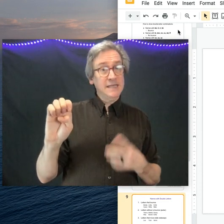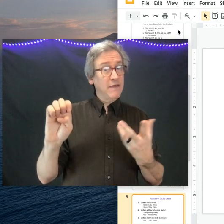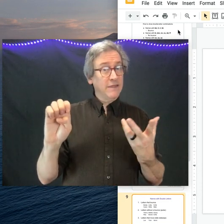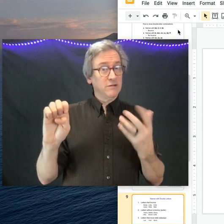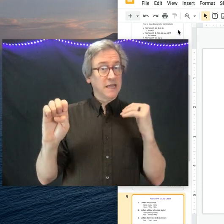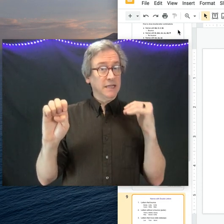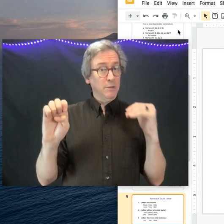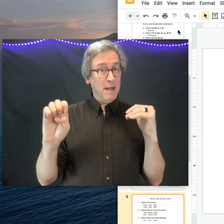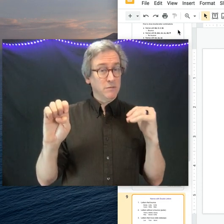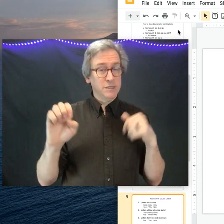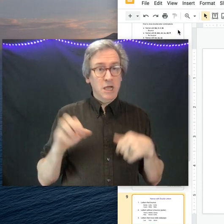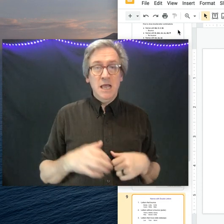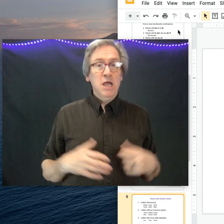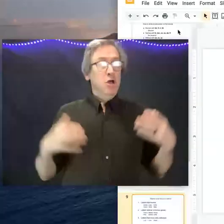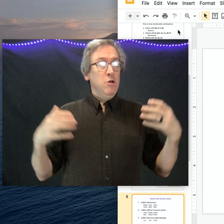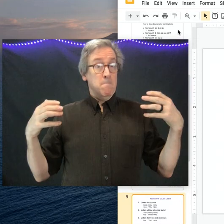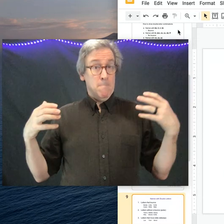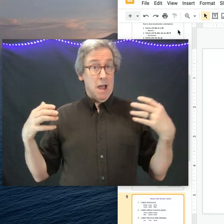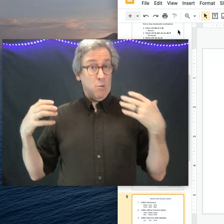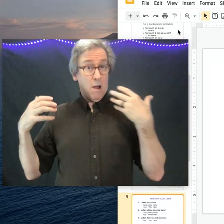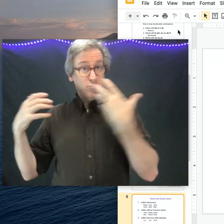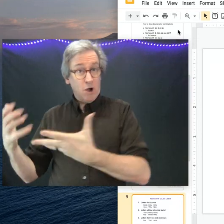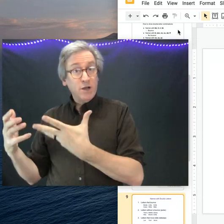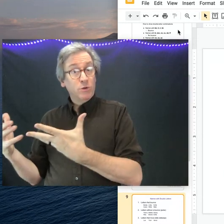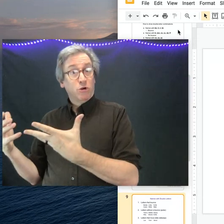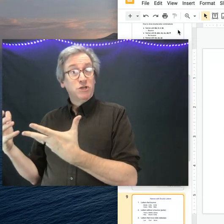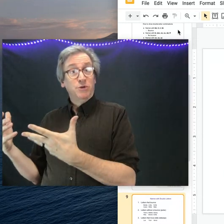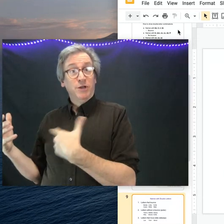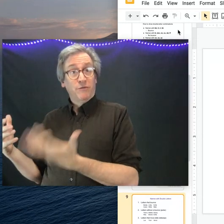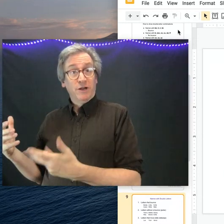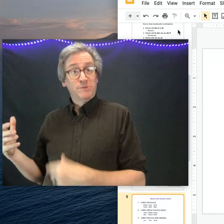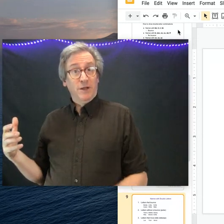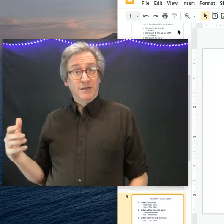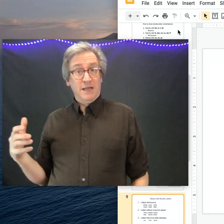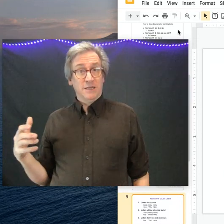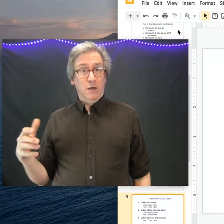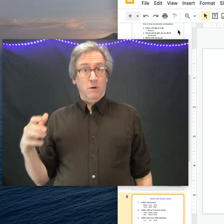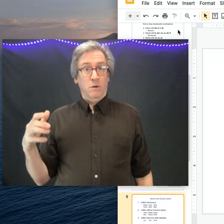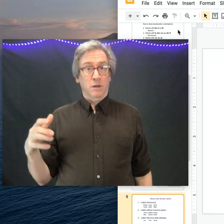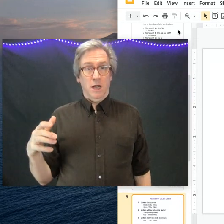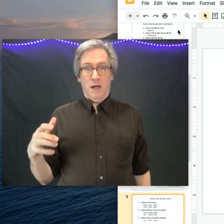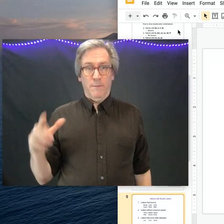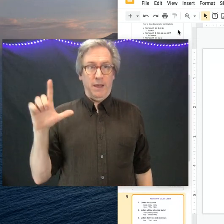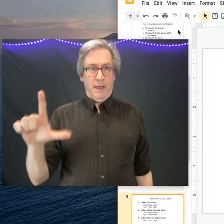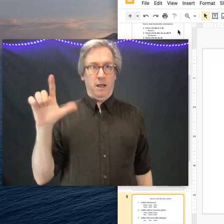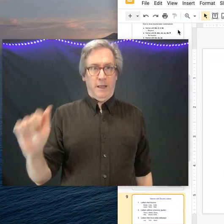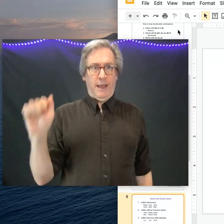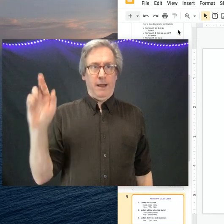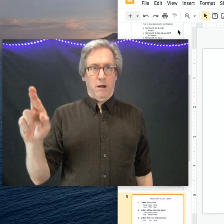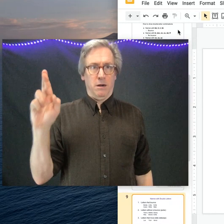Willie. See how there's that little bounce? I'm trying to encourage you in your fingerspelling not to go